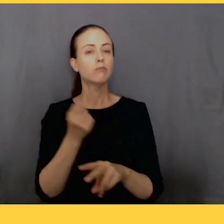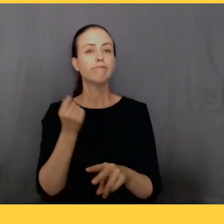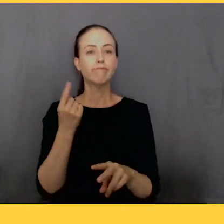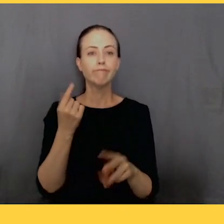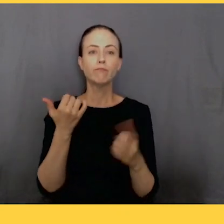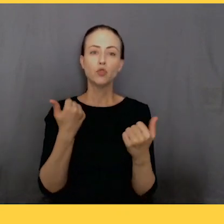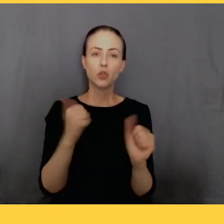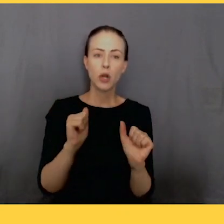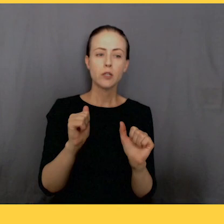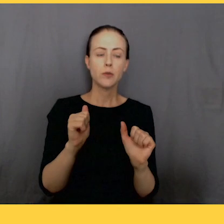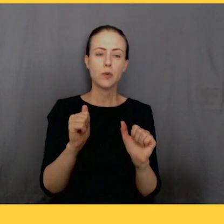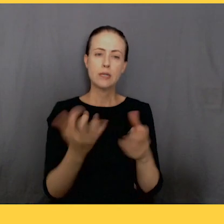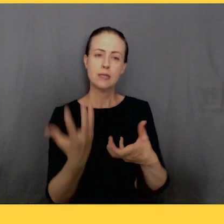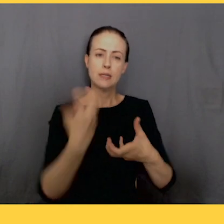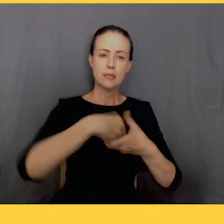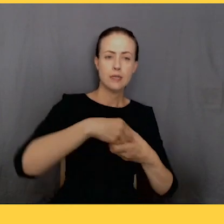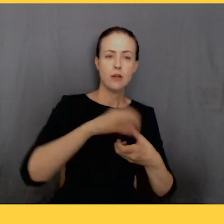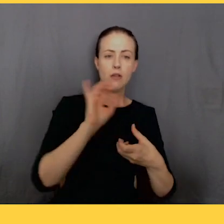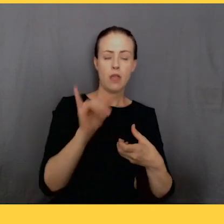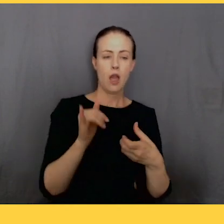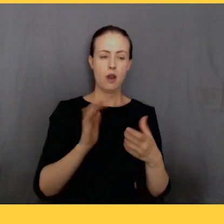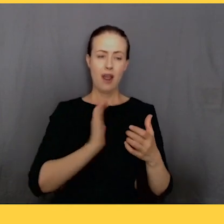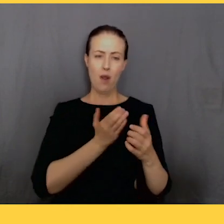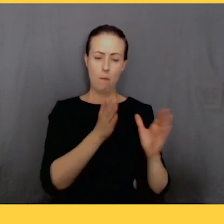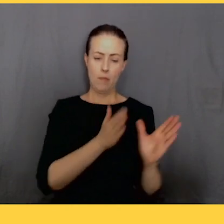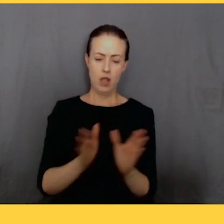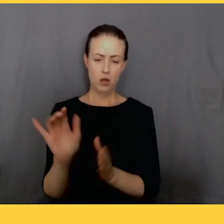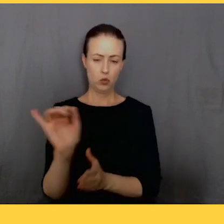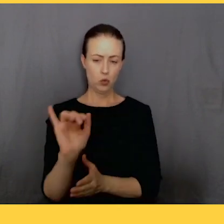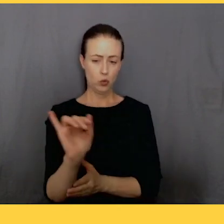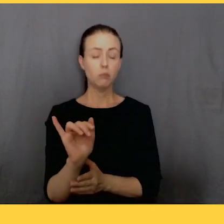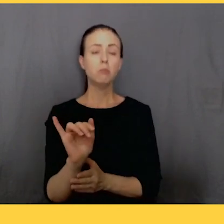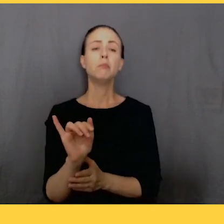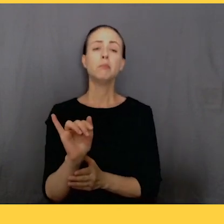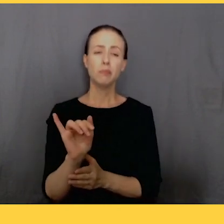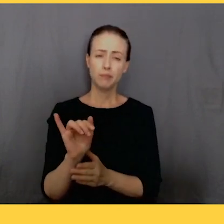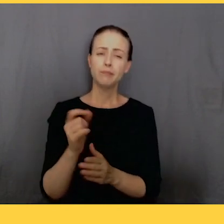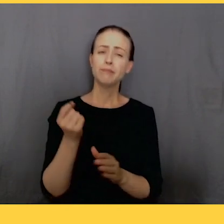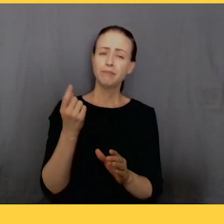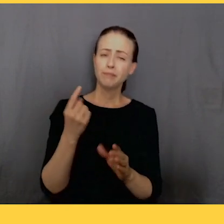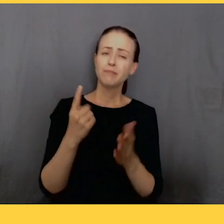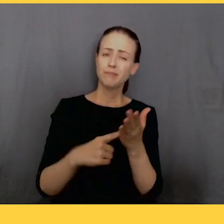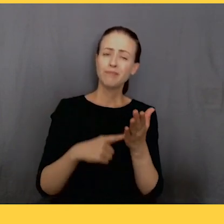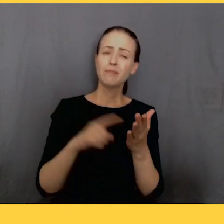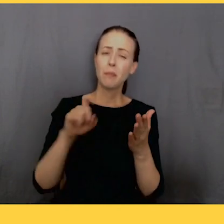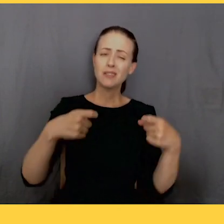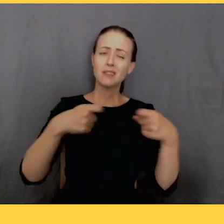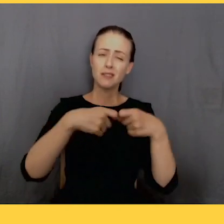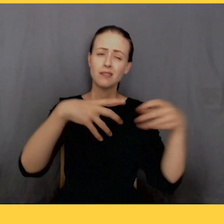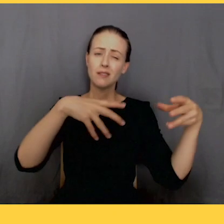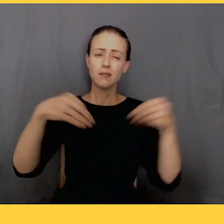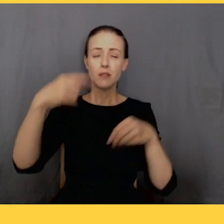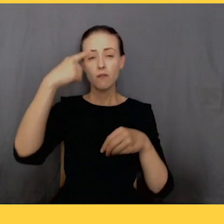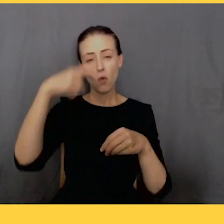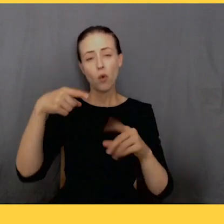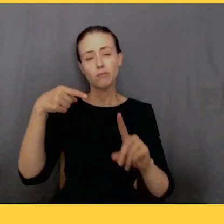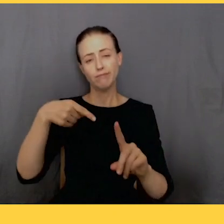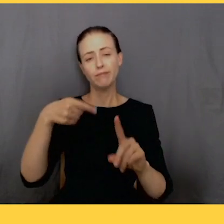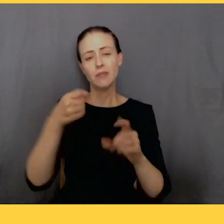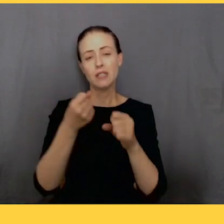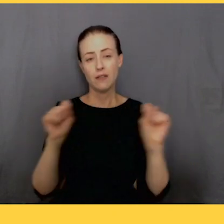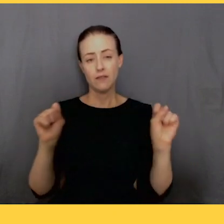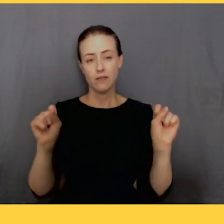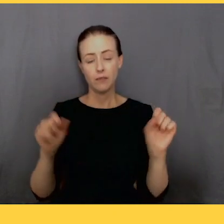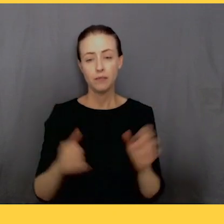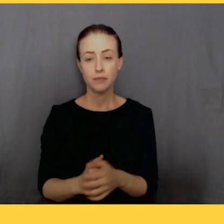approach as it remains necessary to support public safety. Some of the adjustments we're making, including adjusting plans